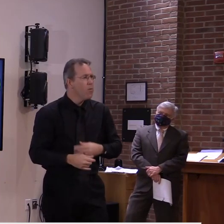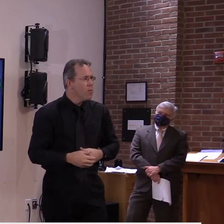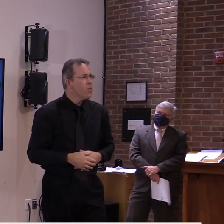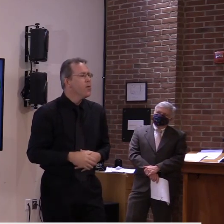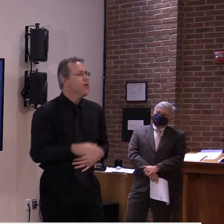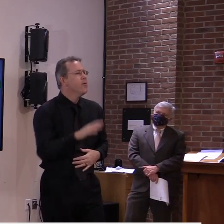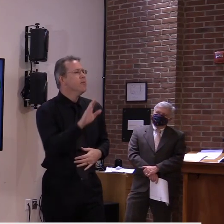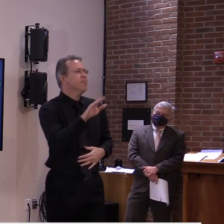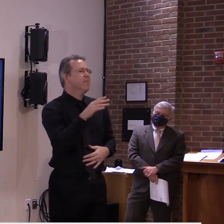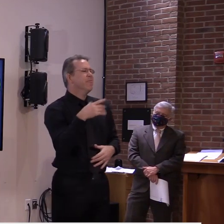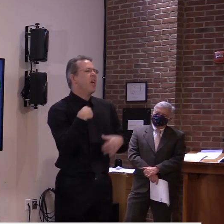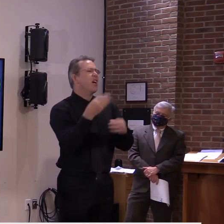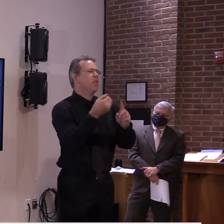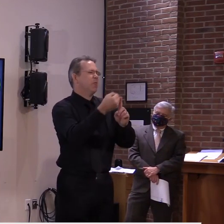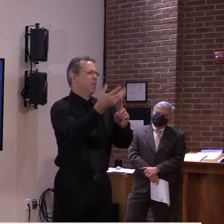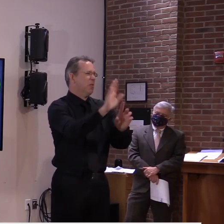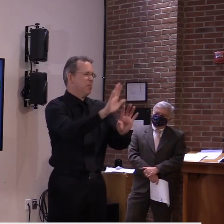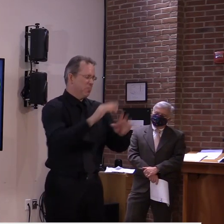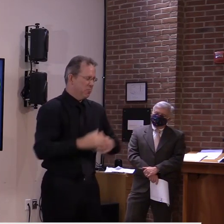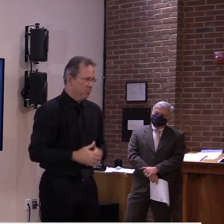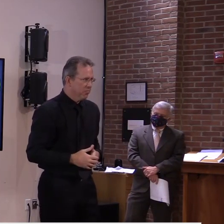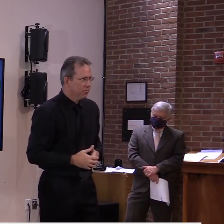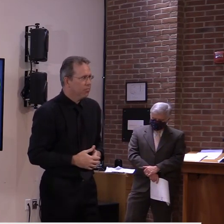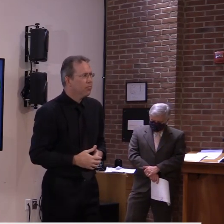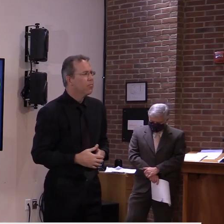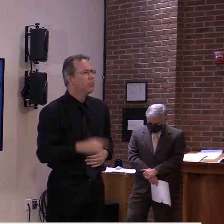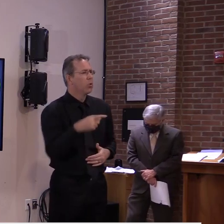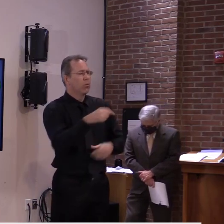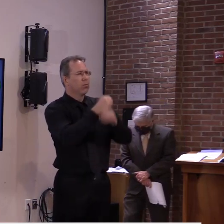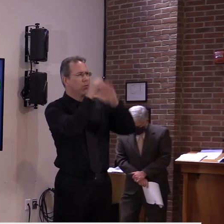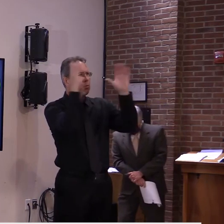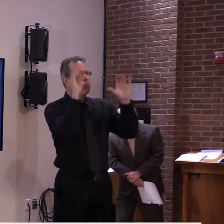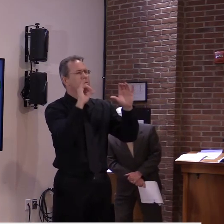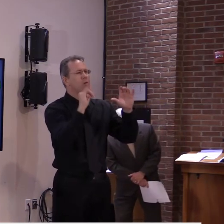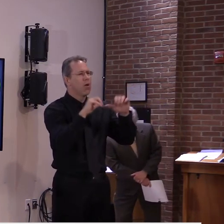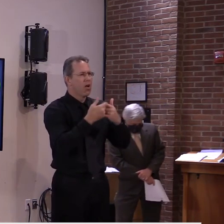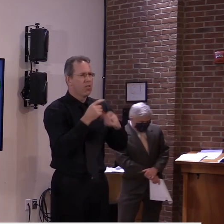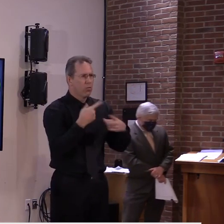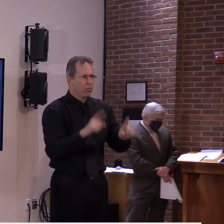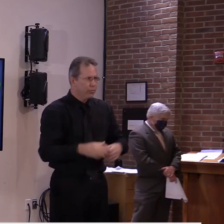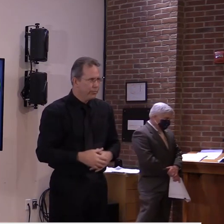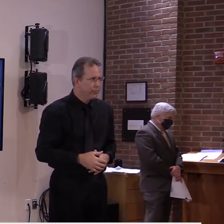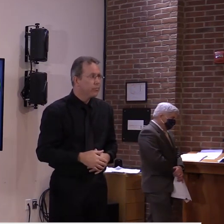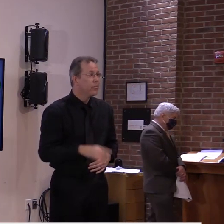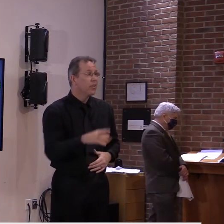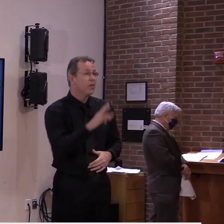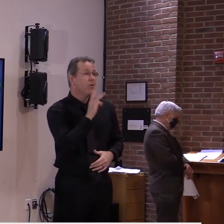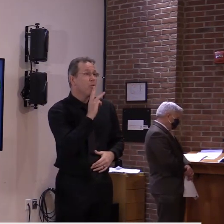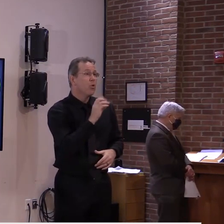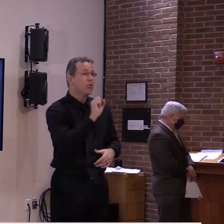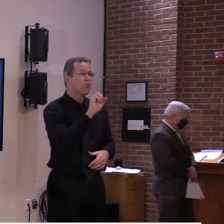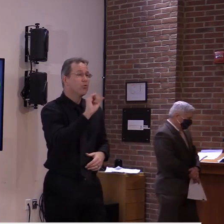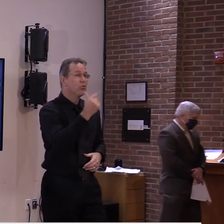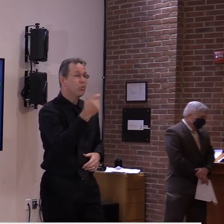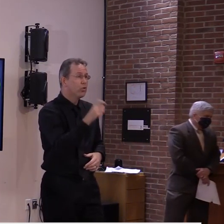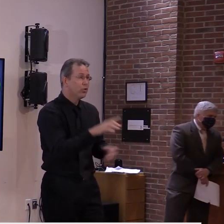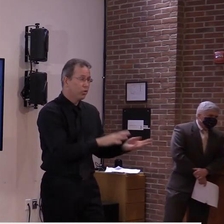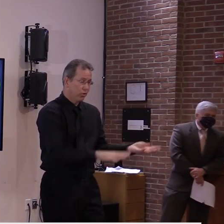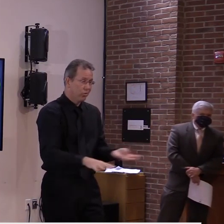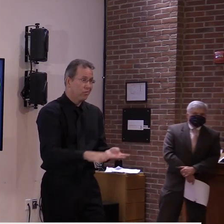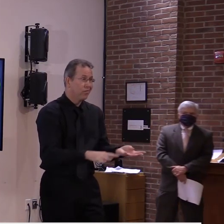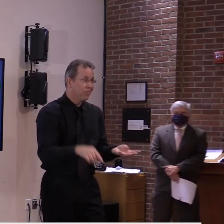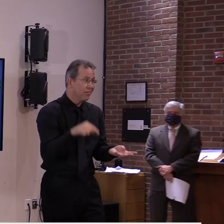here before, but if it's a new concept to you, it's basically looking at the wastewater treatment